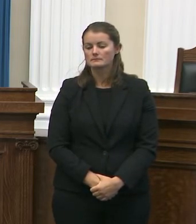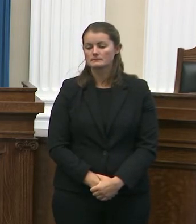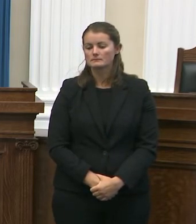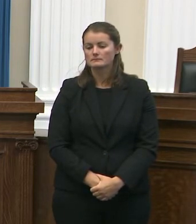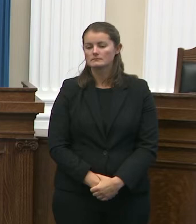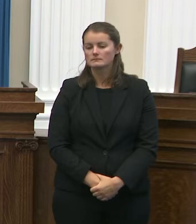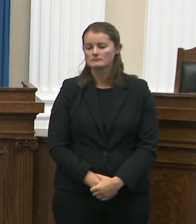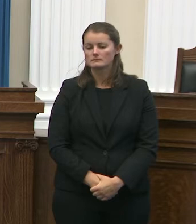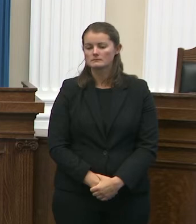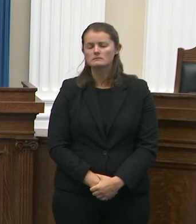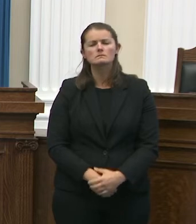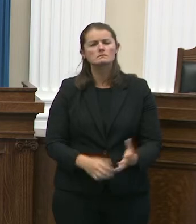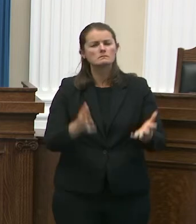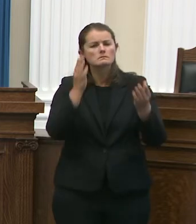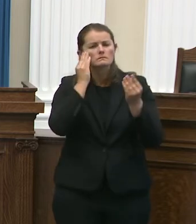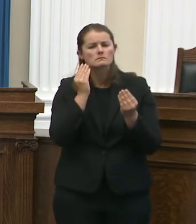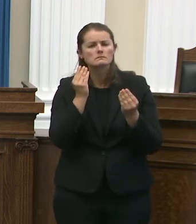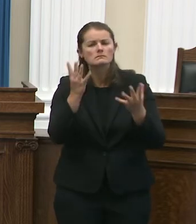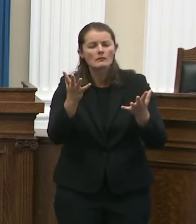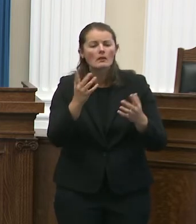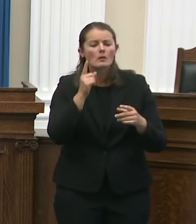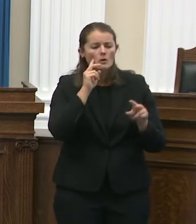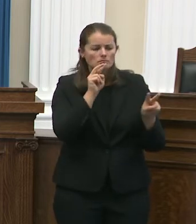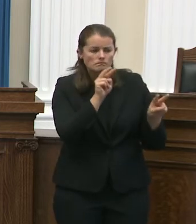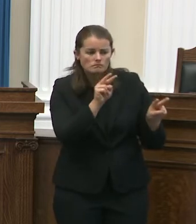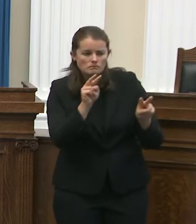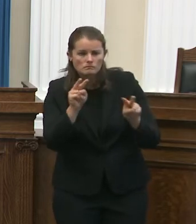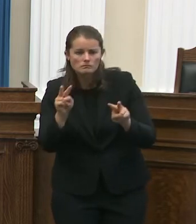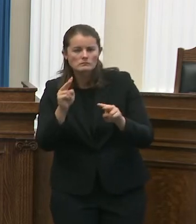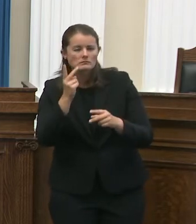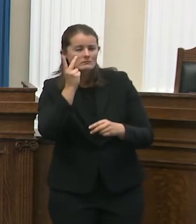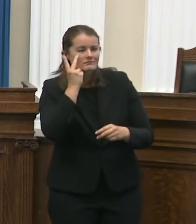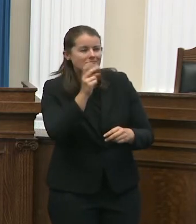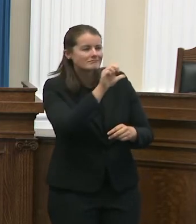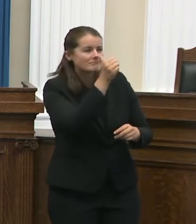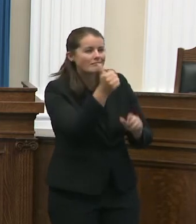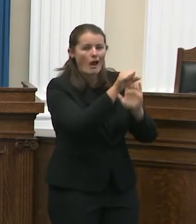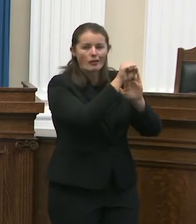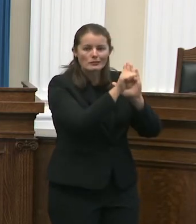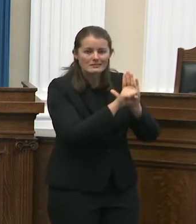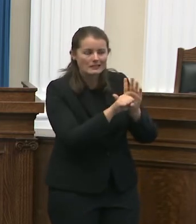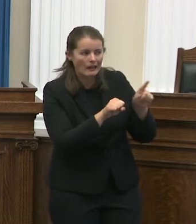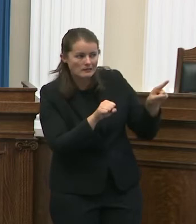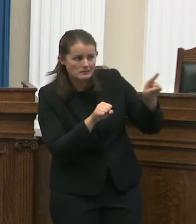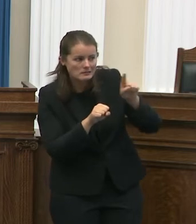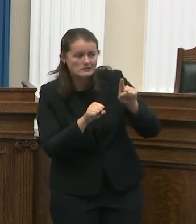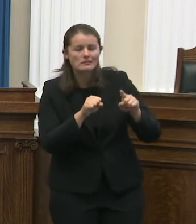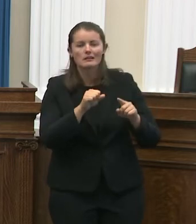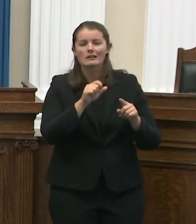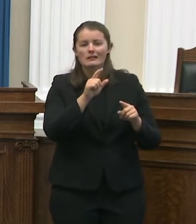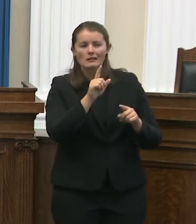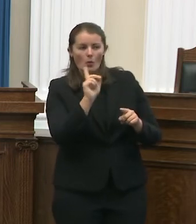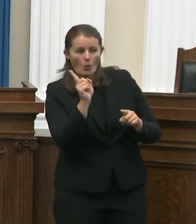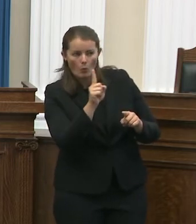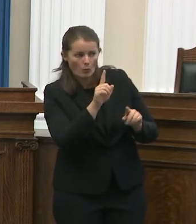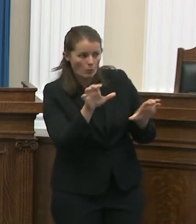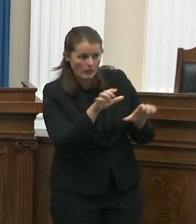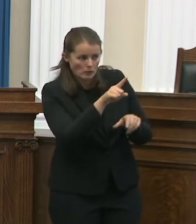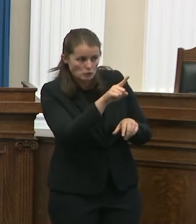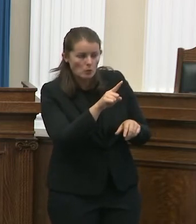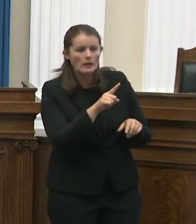are monitoring other areas where fellow states have taken action, areas like swimming pools and